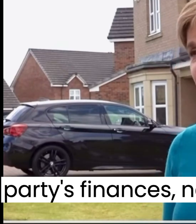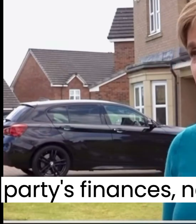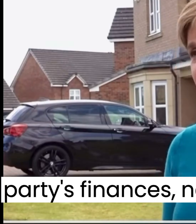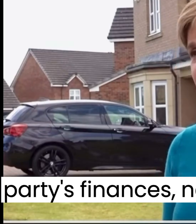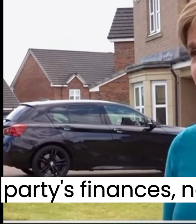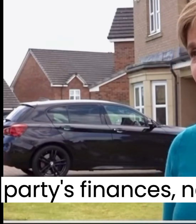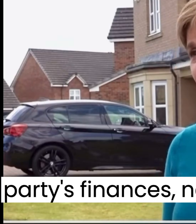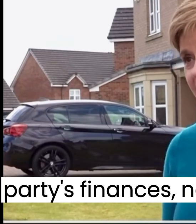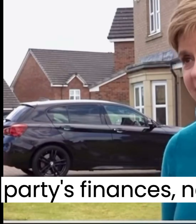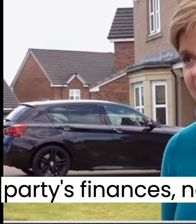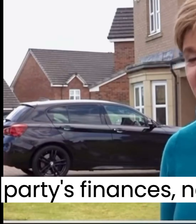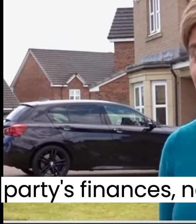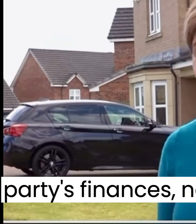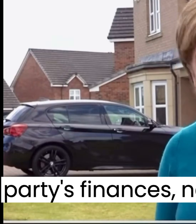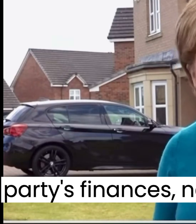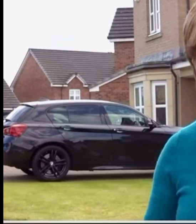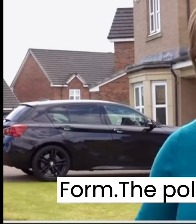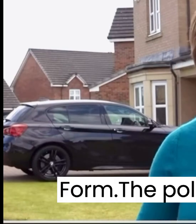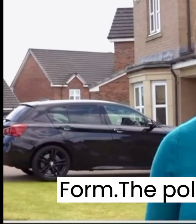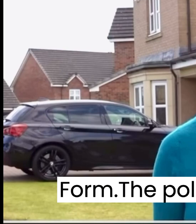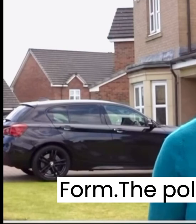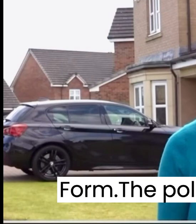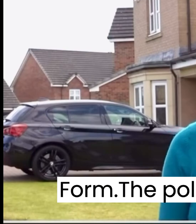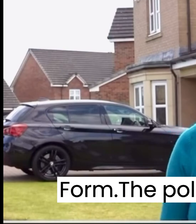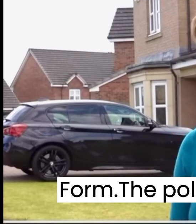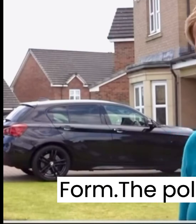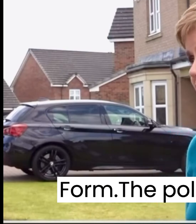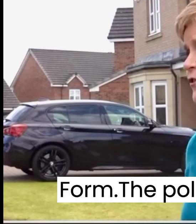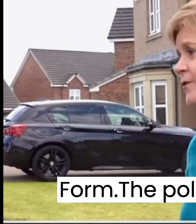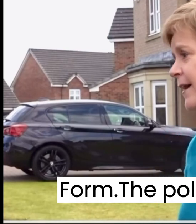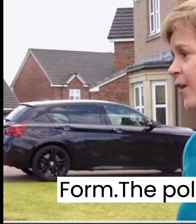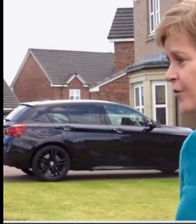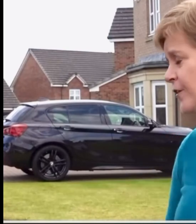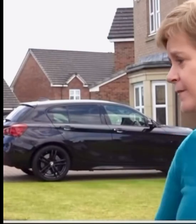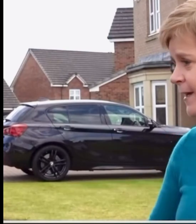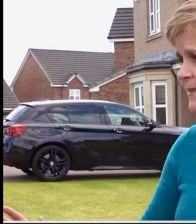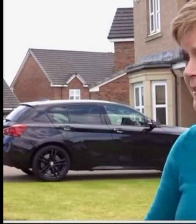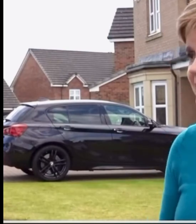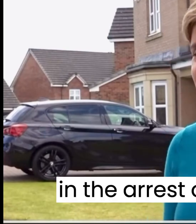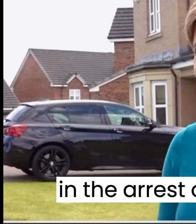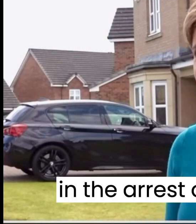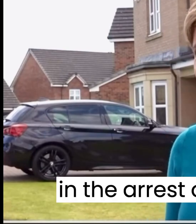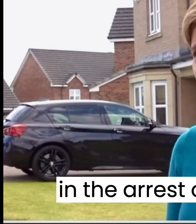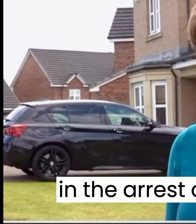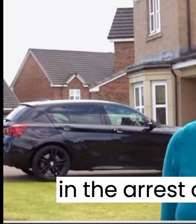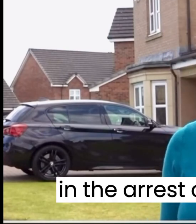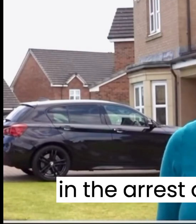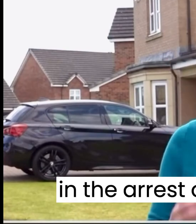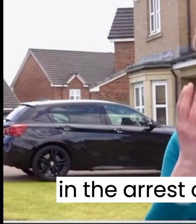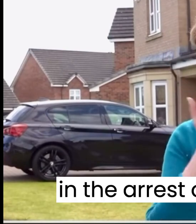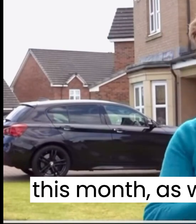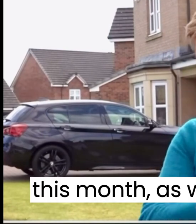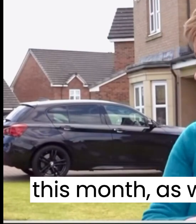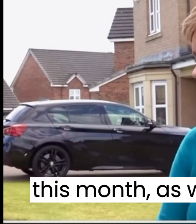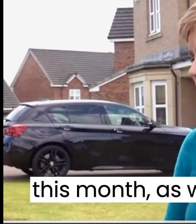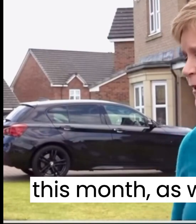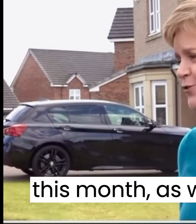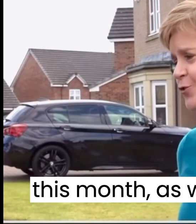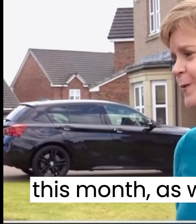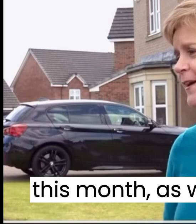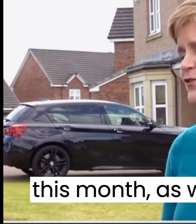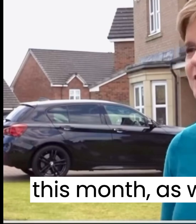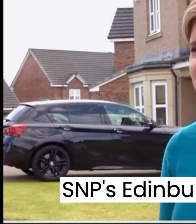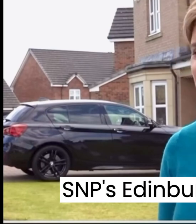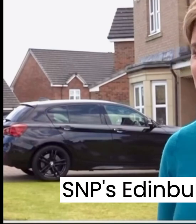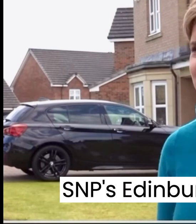party's finances, named Operation Branch Form. The police inquiry resulted in the arrest of Mr. Murrell earlier this month, as well